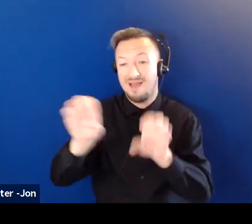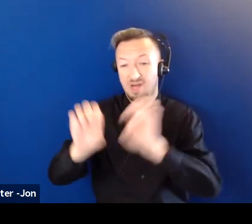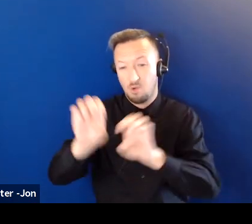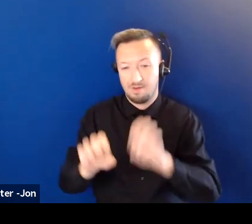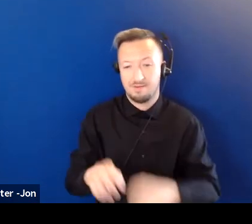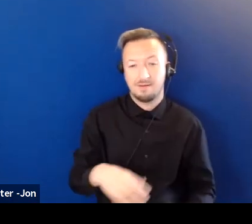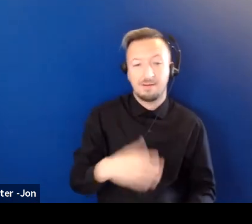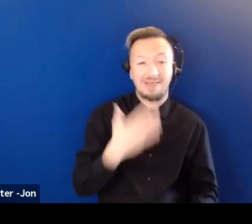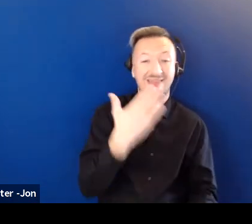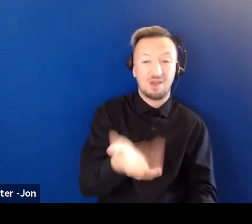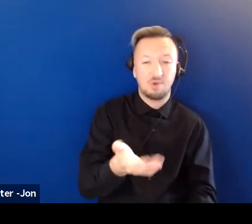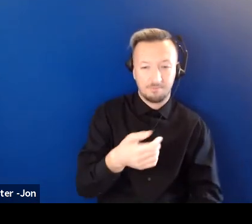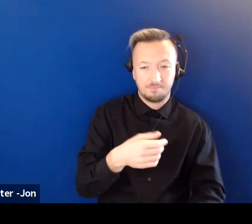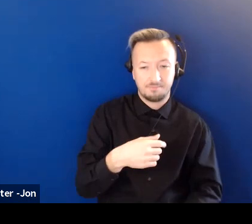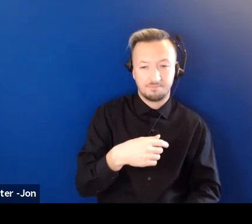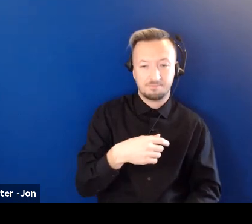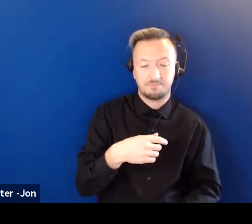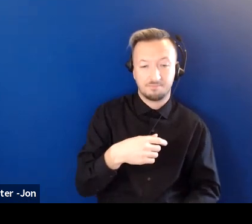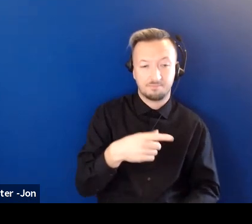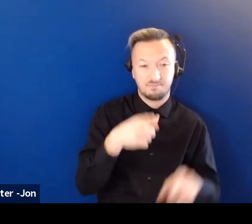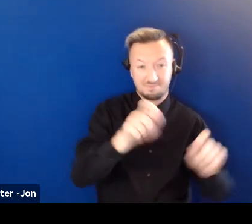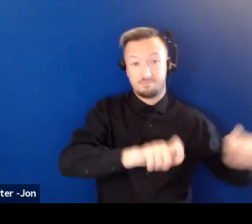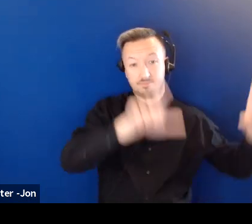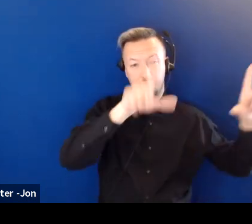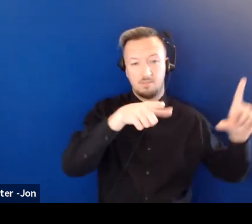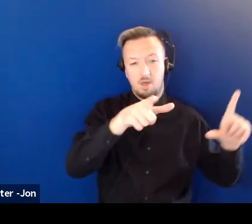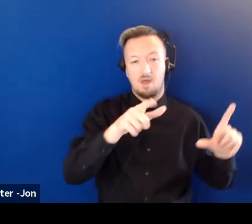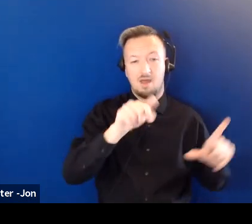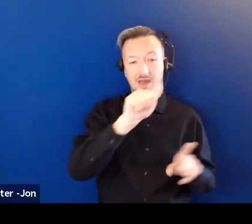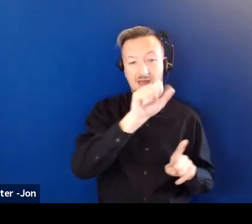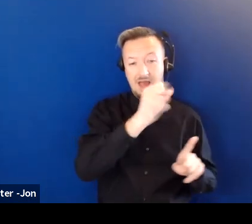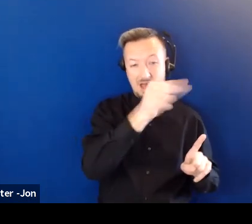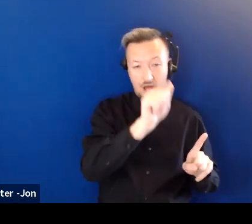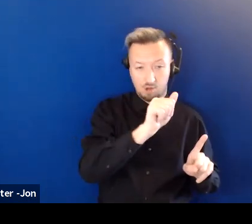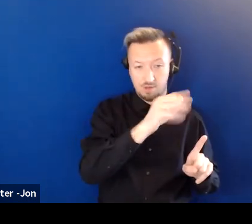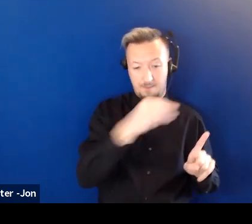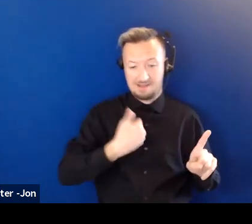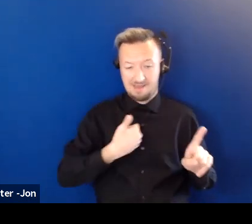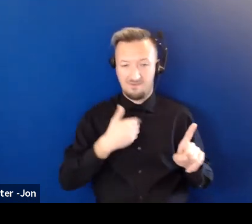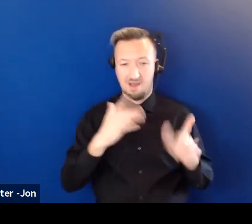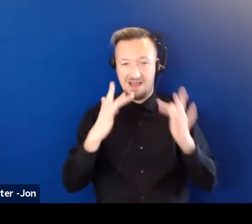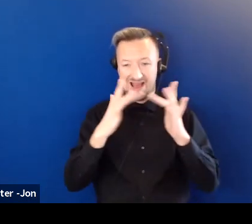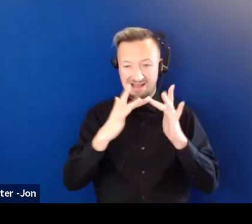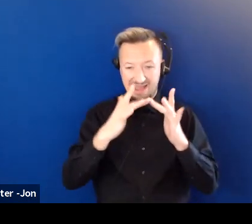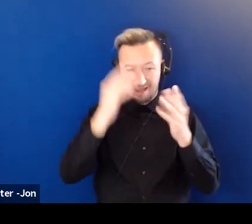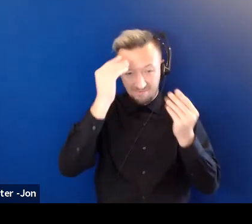Thank you. And so I've put on the screen Aja and I's contact